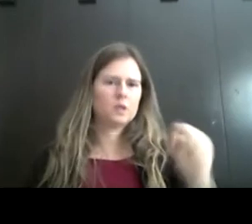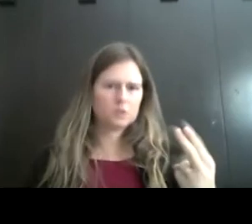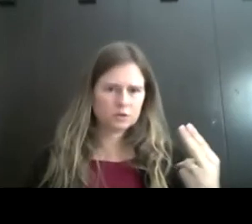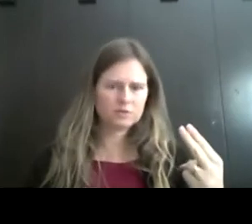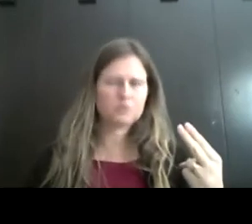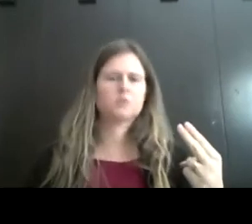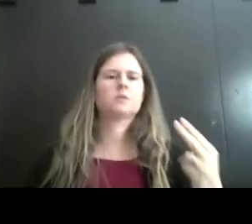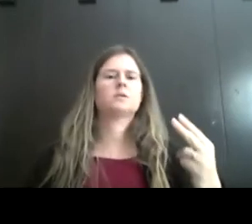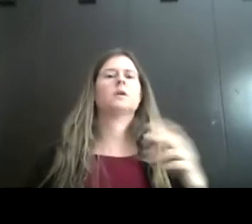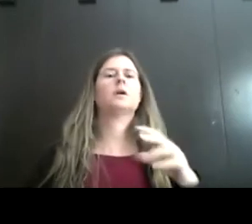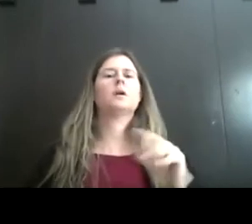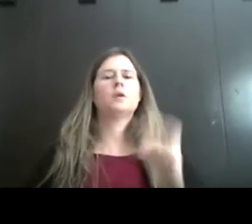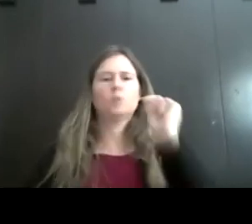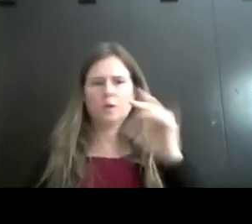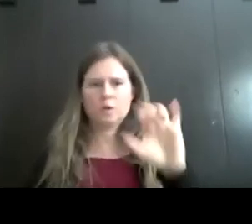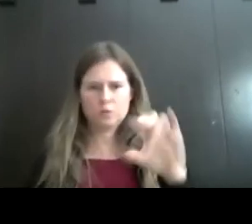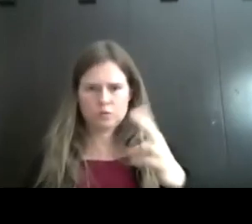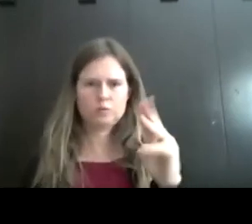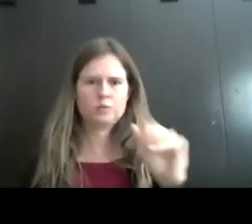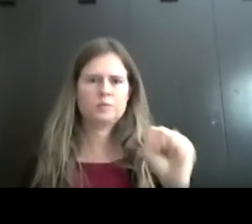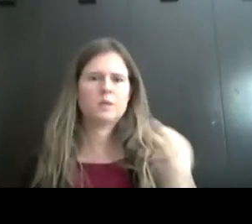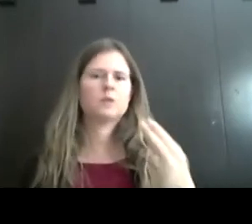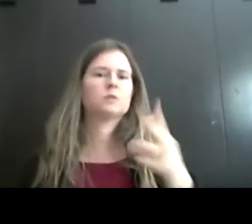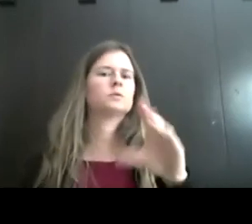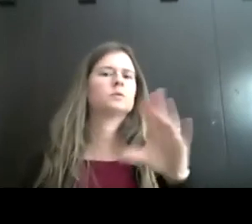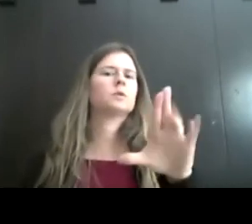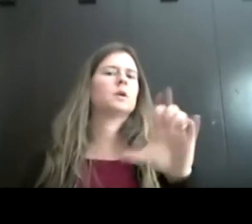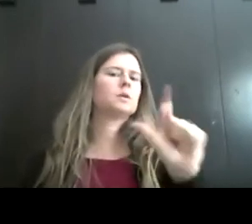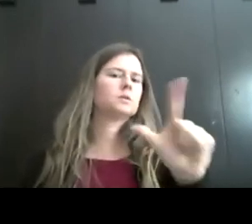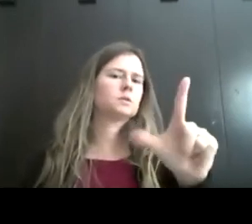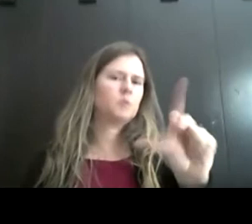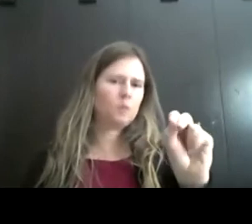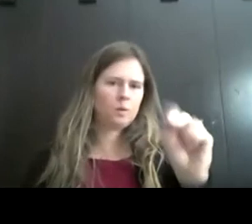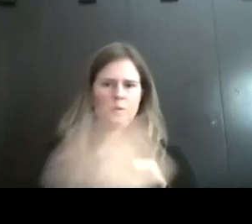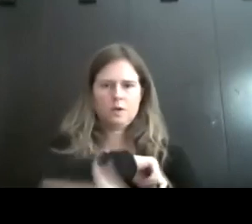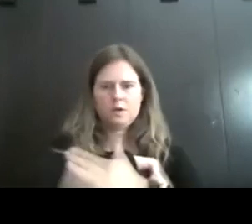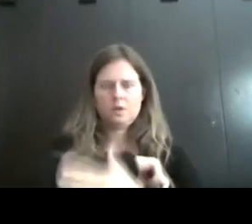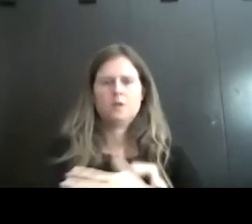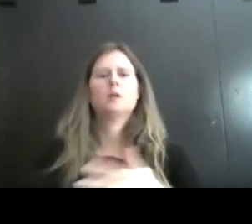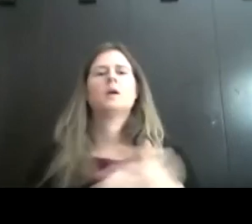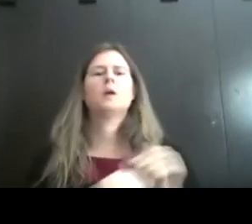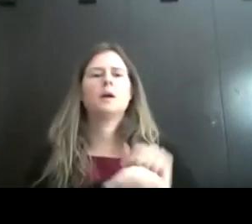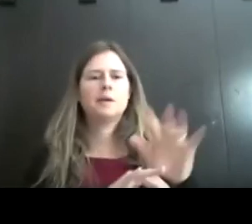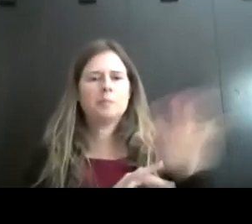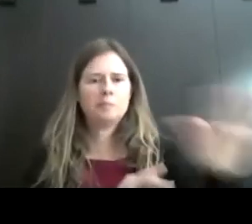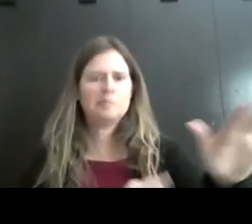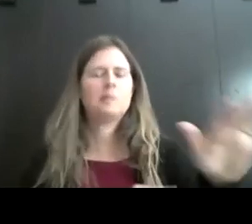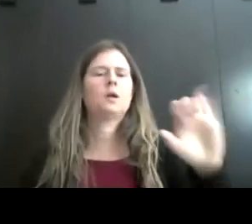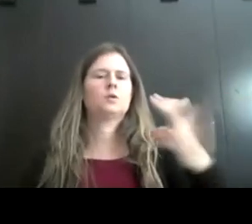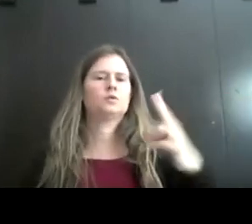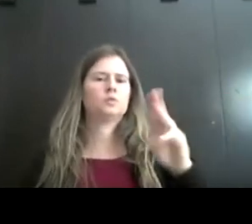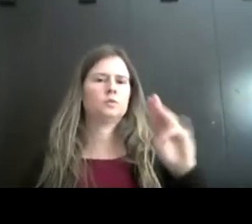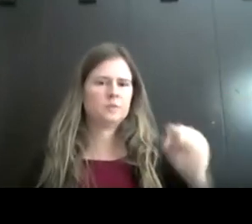from San Luis Obispo County, the Island Chumash, the Mountain Chumash, the Chumash that lived in the